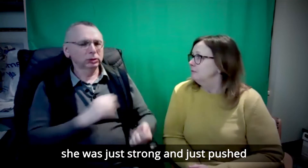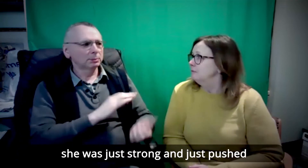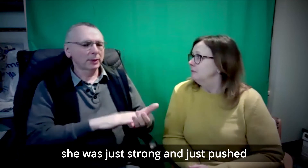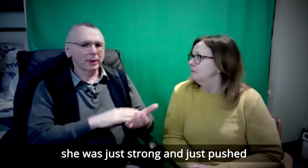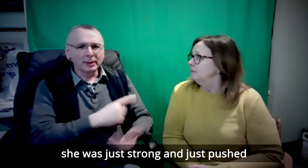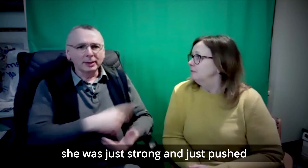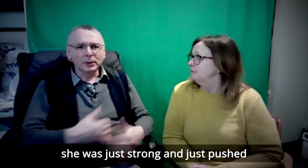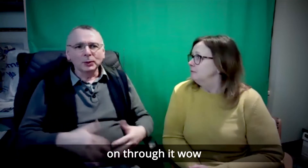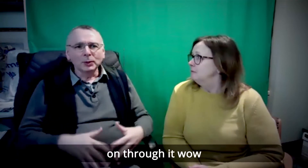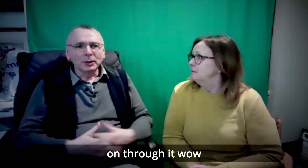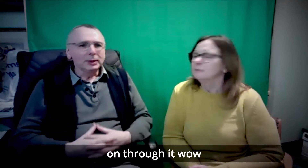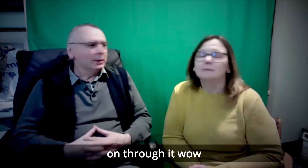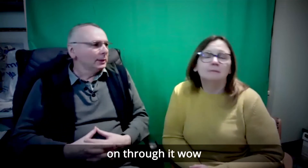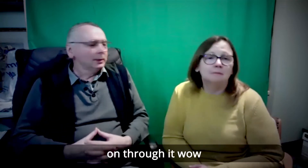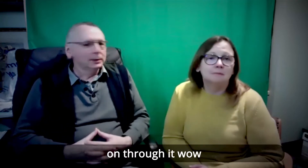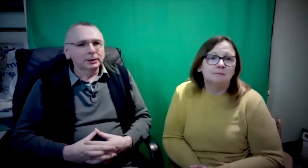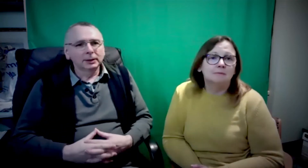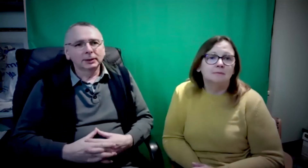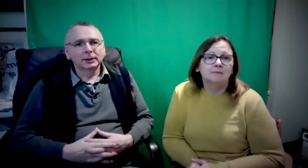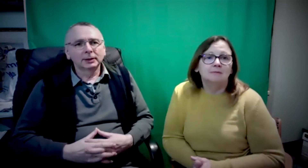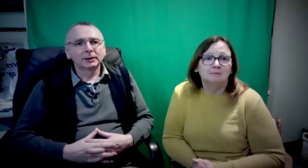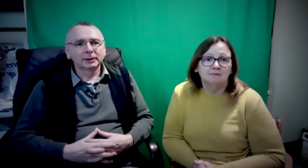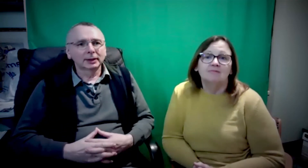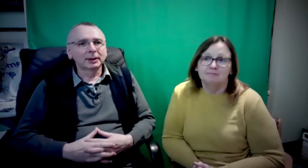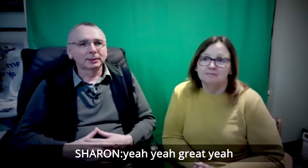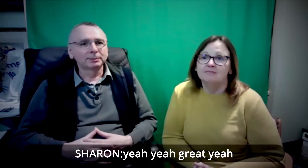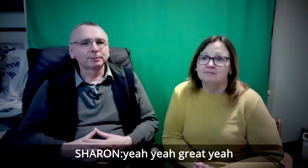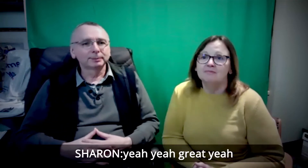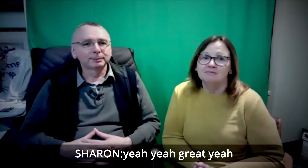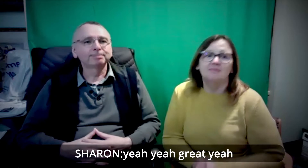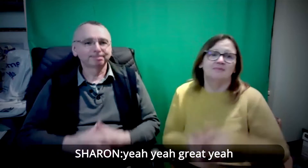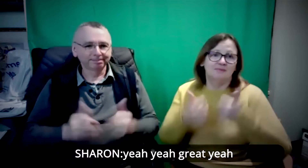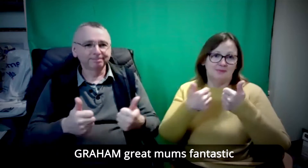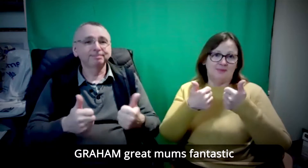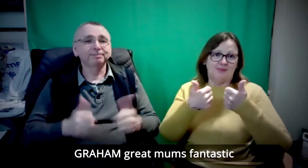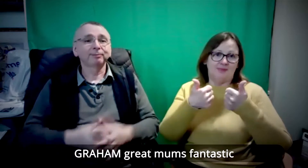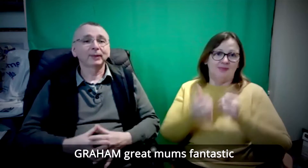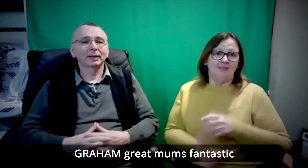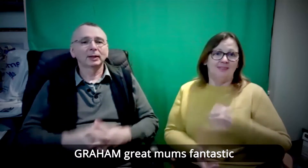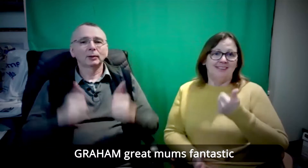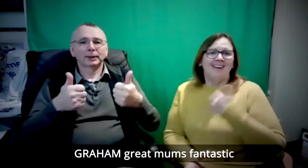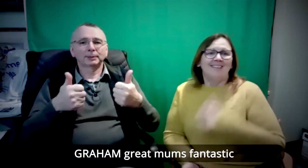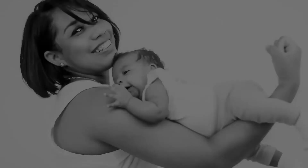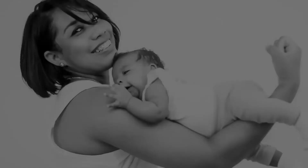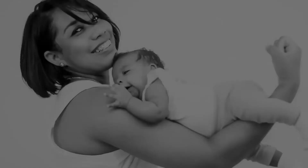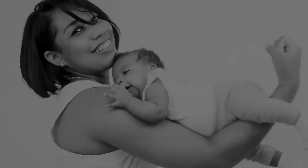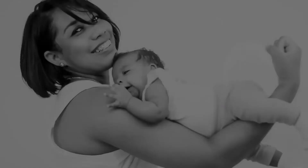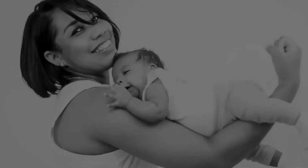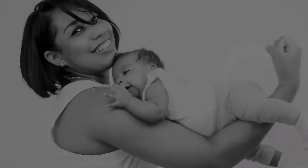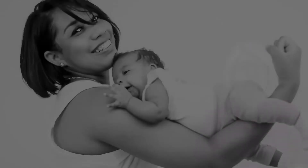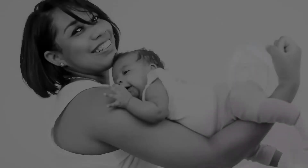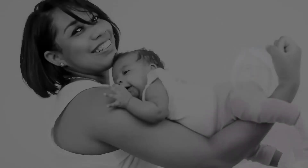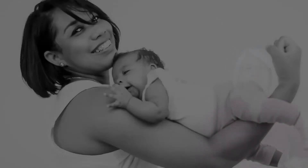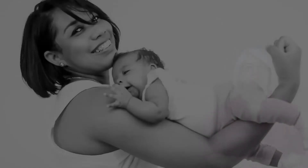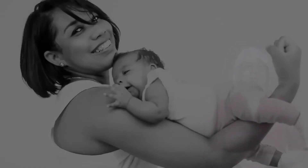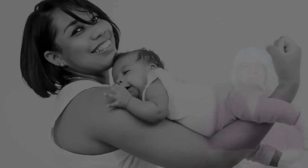just strong and just pushed on through it. Wow. Yeah. Yeah, great mums. Yeah, great mums, fantastic.